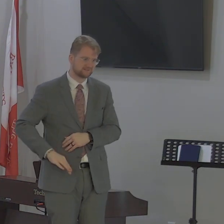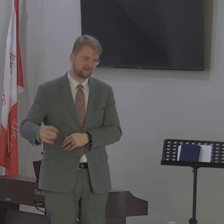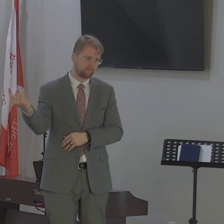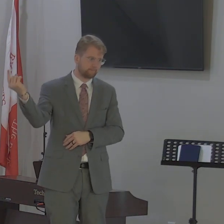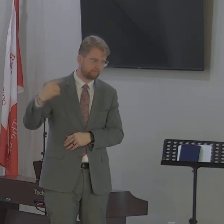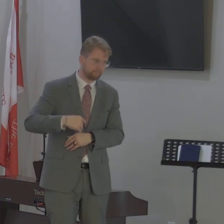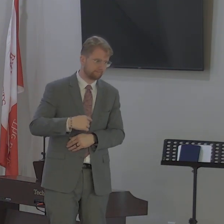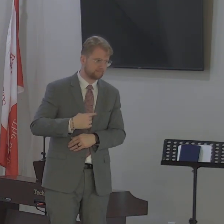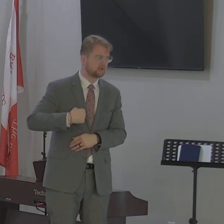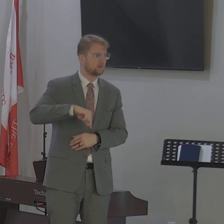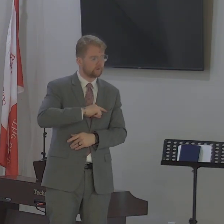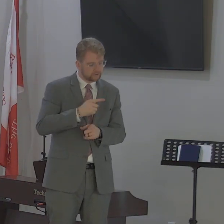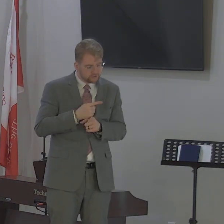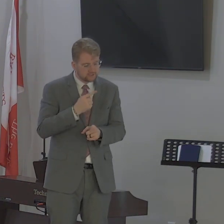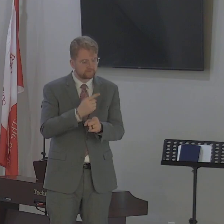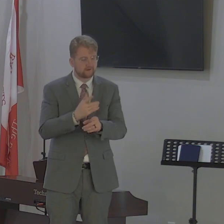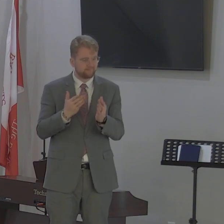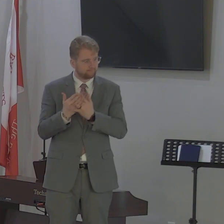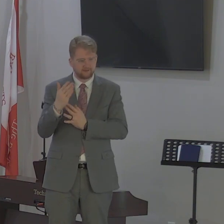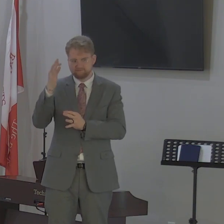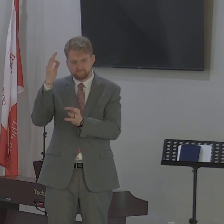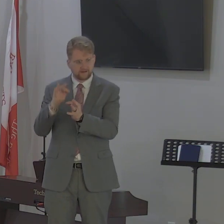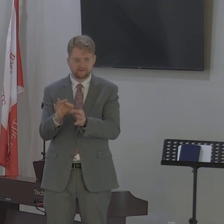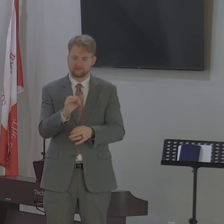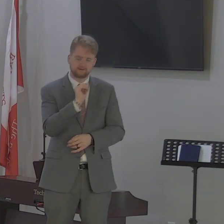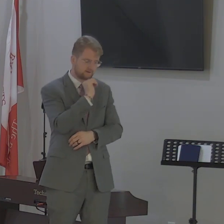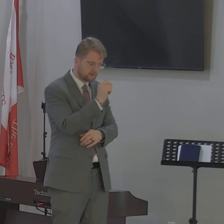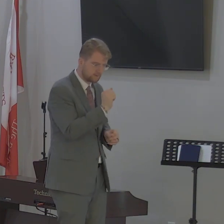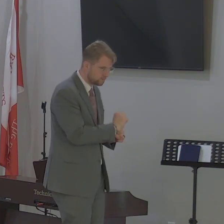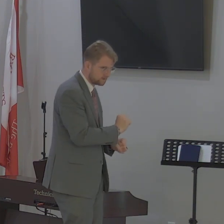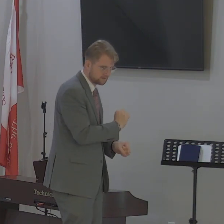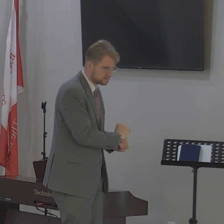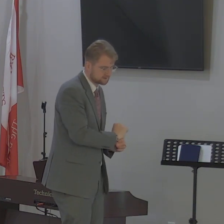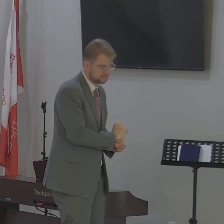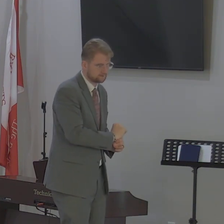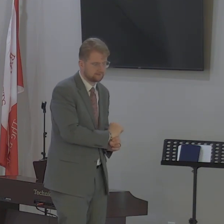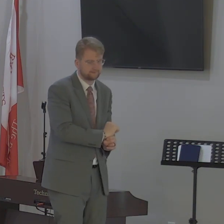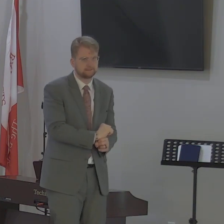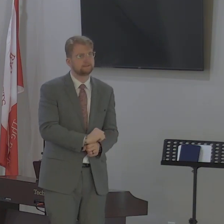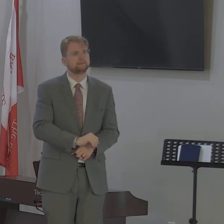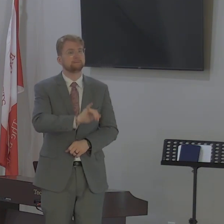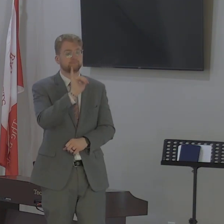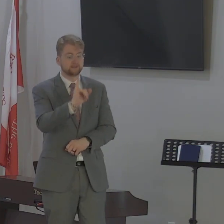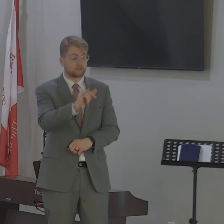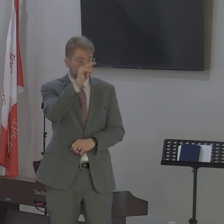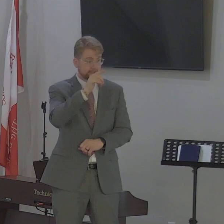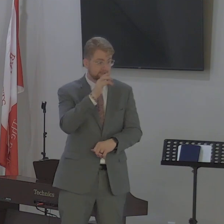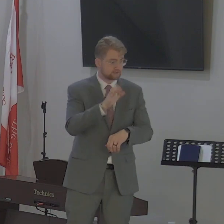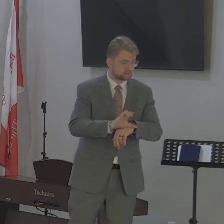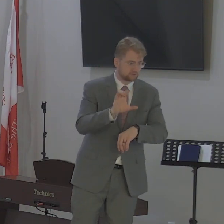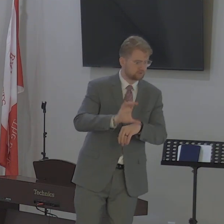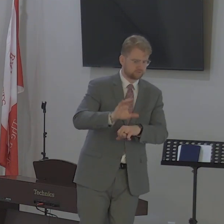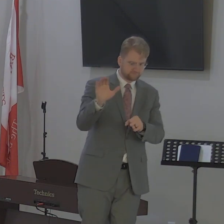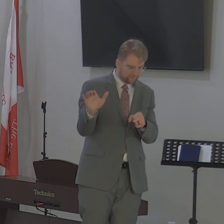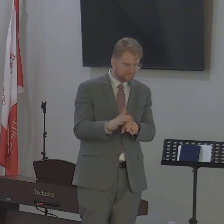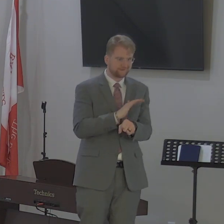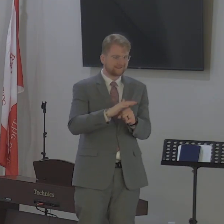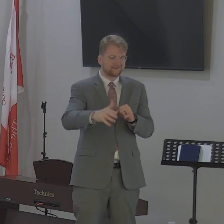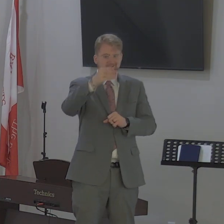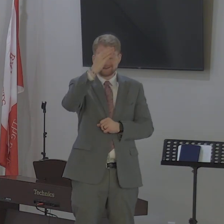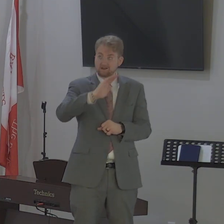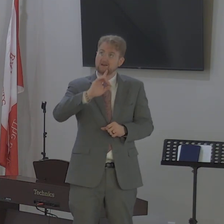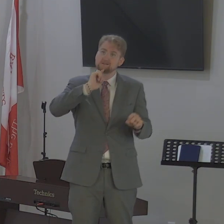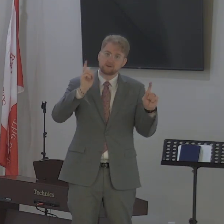They recognized it. They understood that. They were a church that was preaching and teaching that. They were a church that was fulfilling God's commands